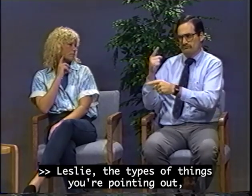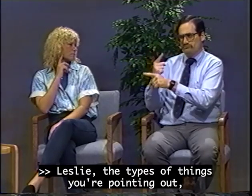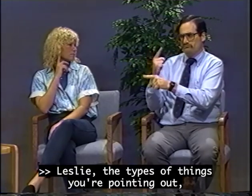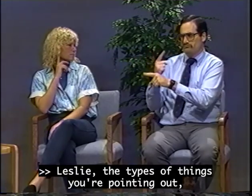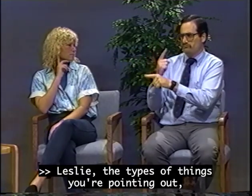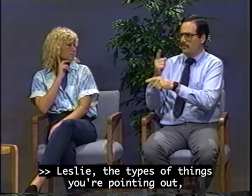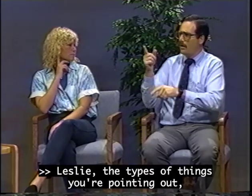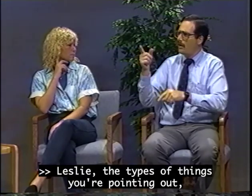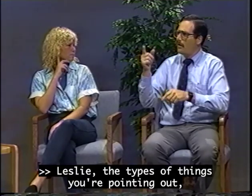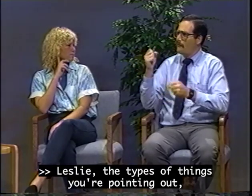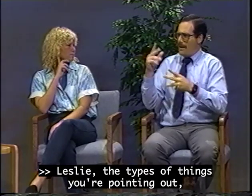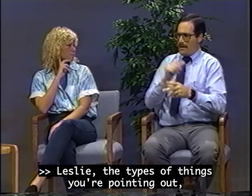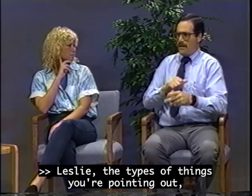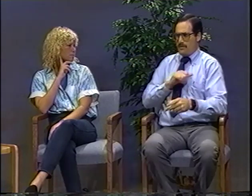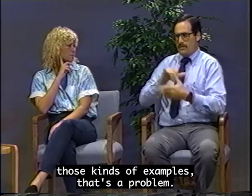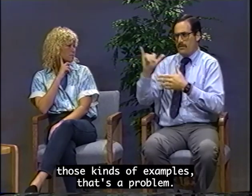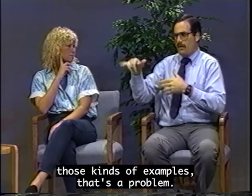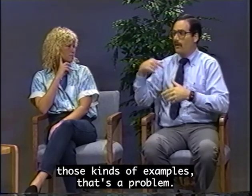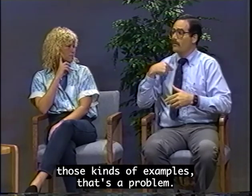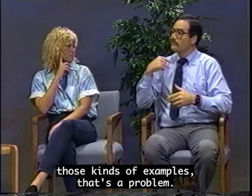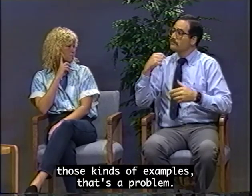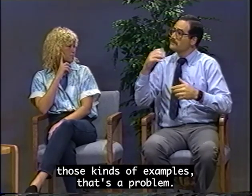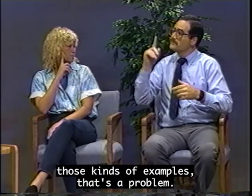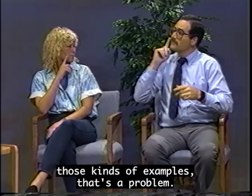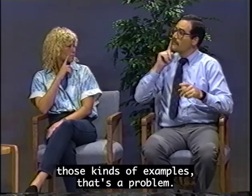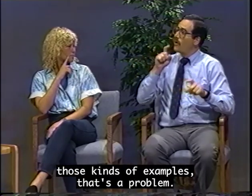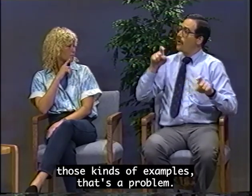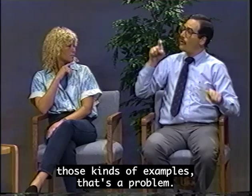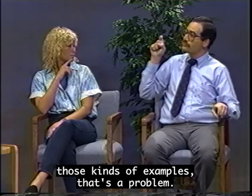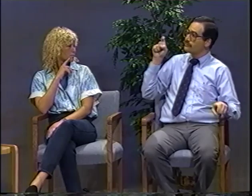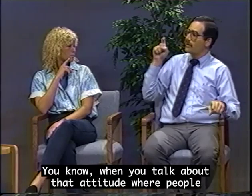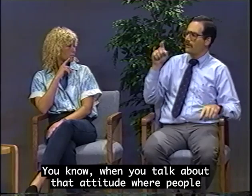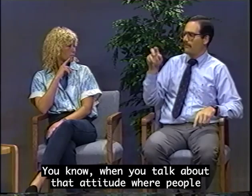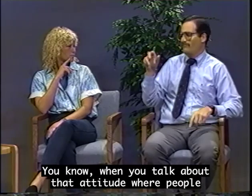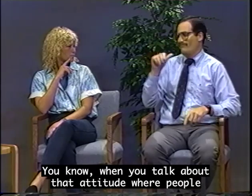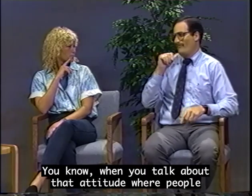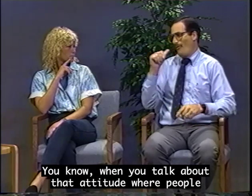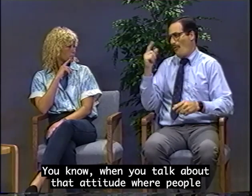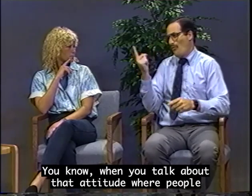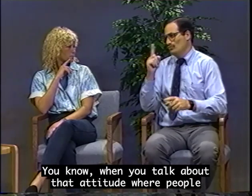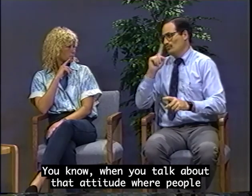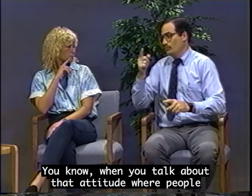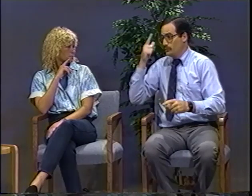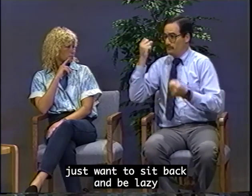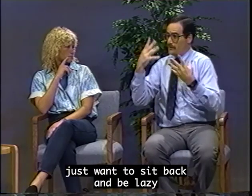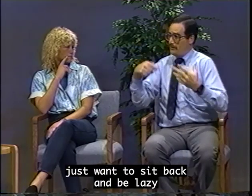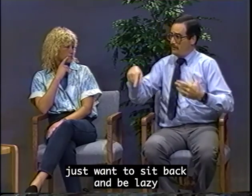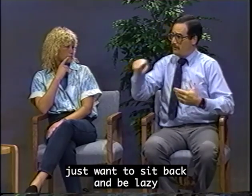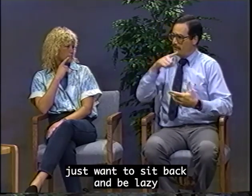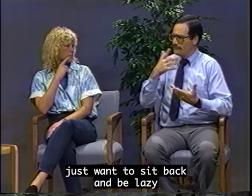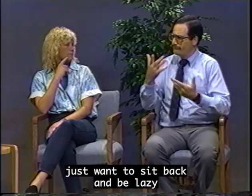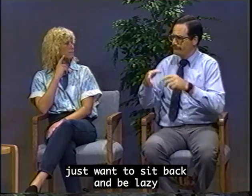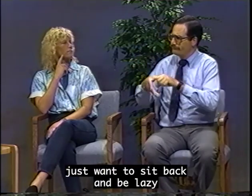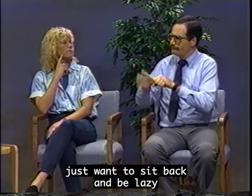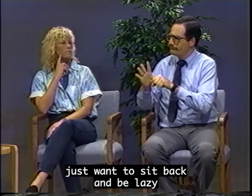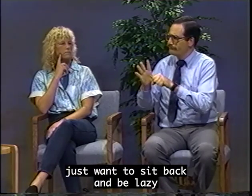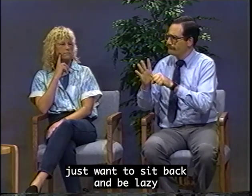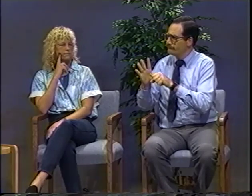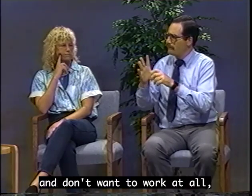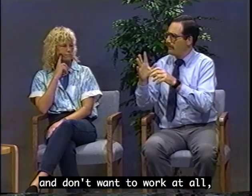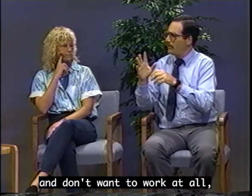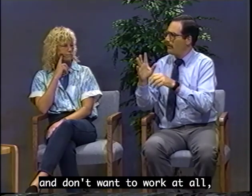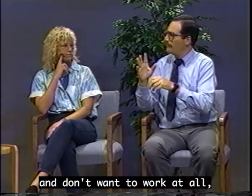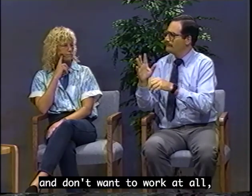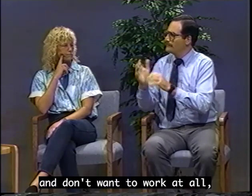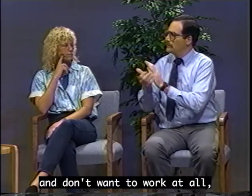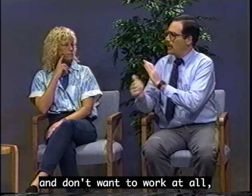Leslie, the types of things you're pointing out, those kinds of examples, that's the problem. When you talk about that attitude where people just want to sit back and be